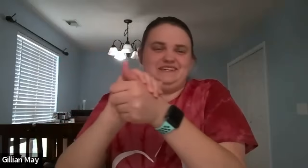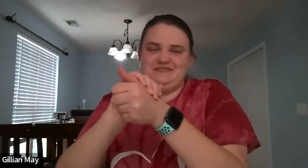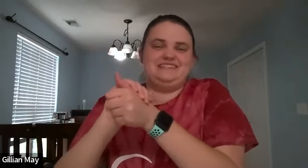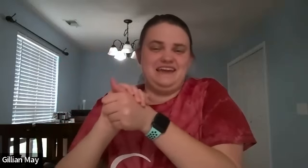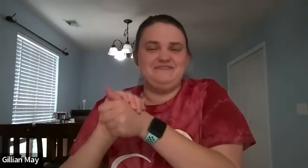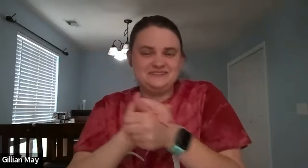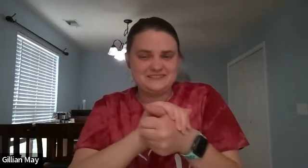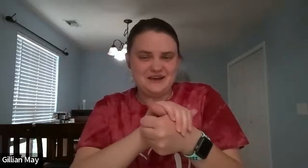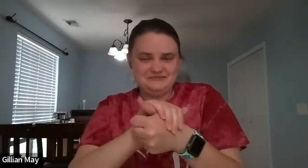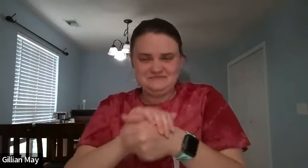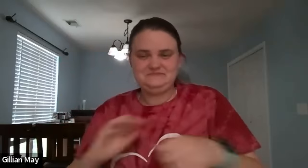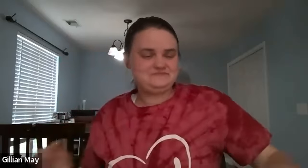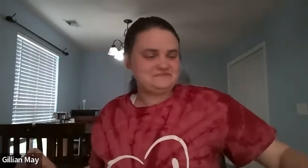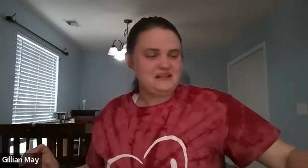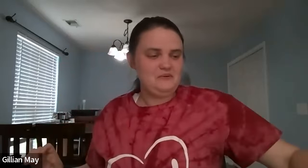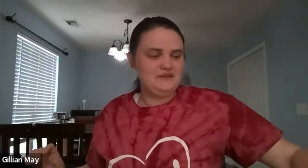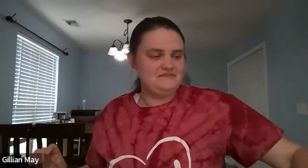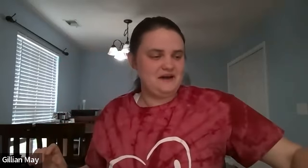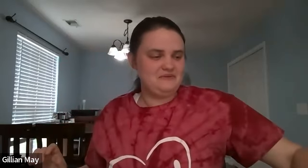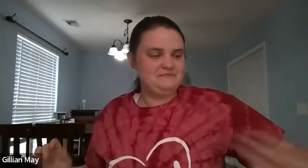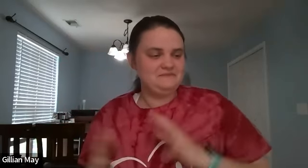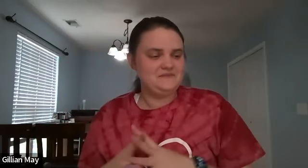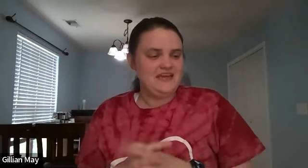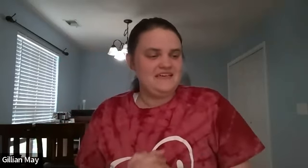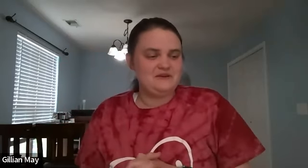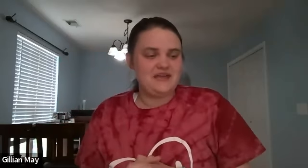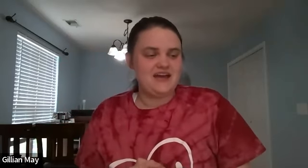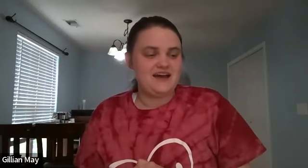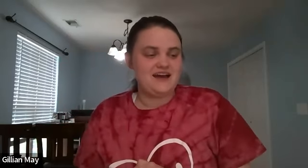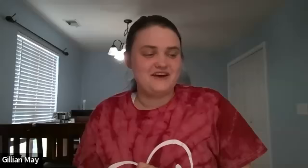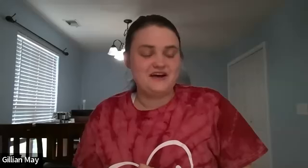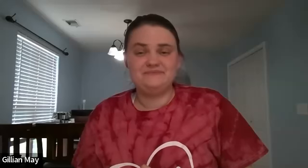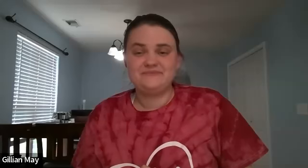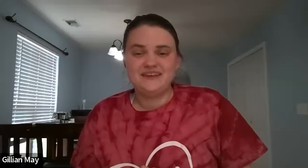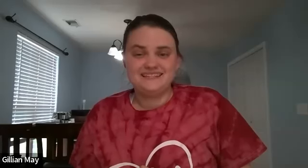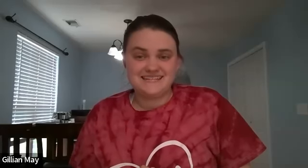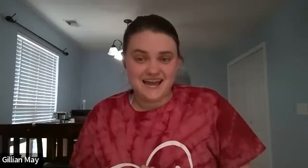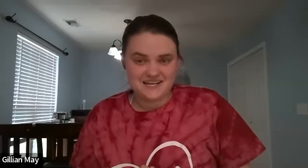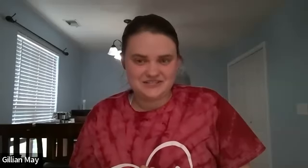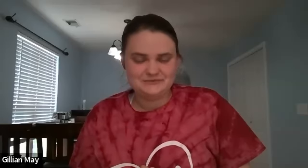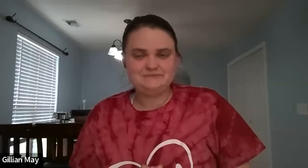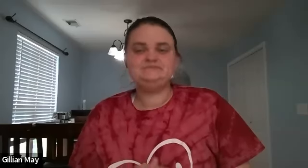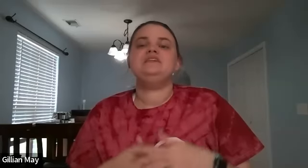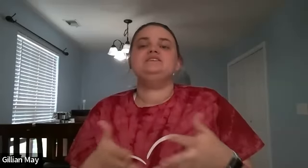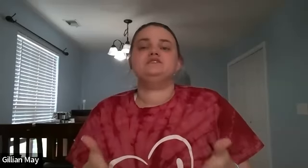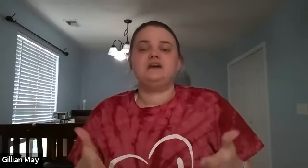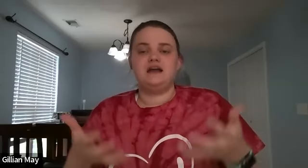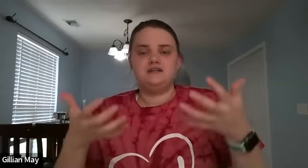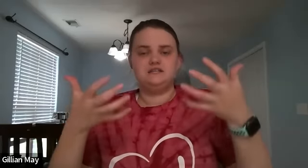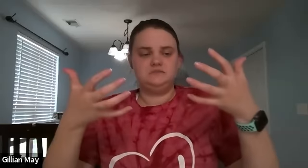cutest thing ever. So we love that one. Then we have tiger. So tiger is going to